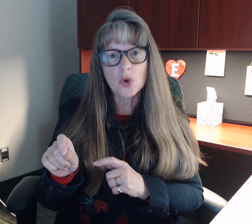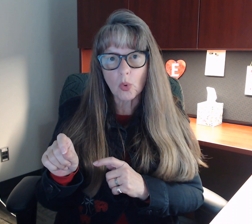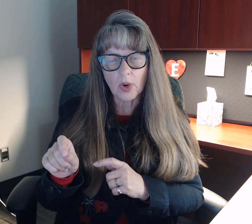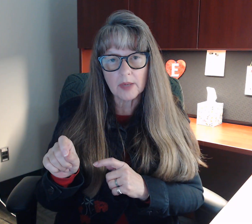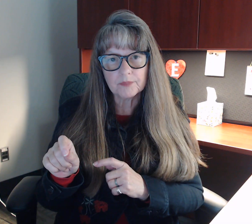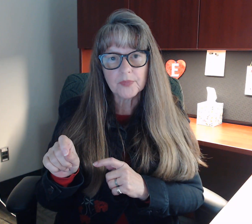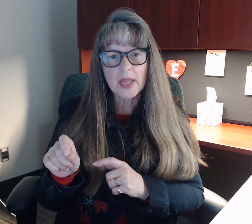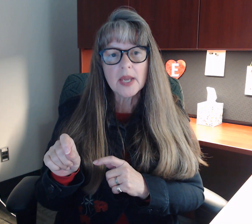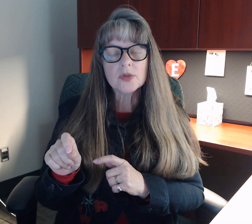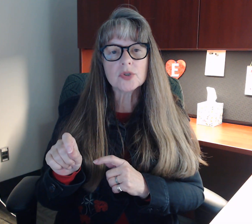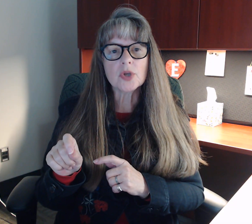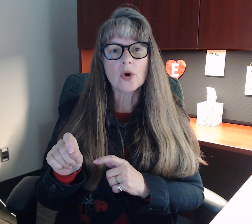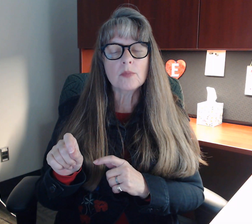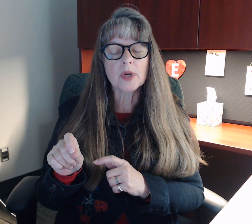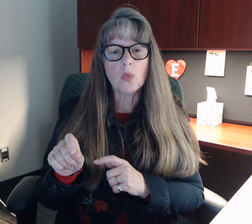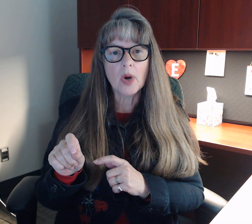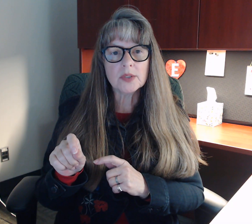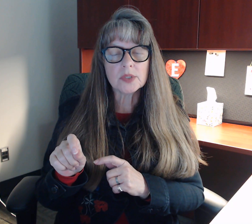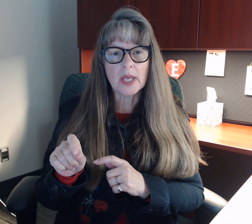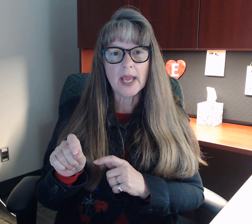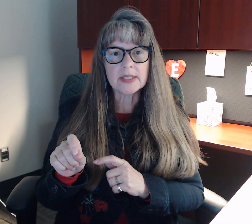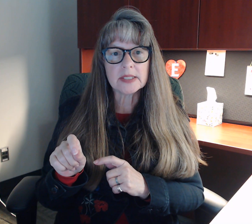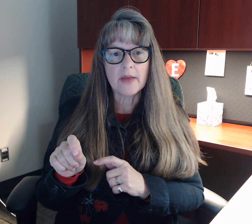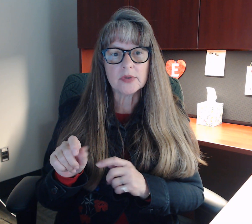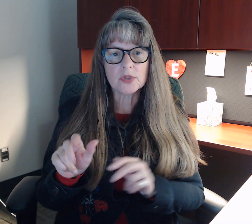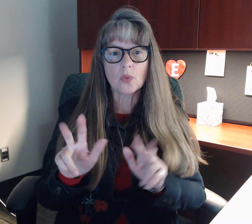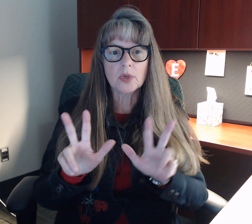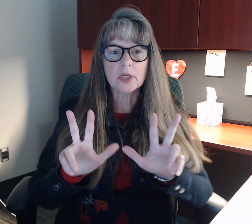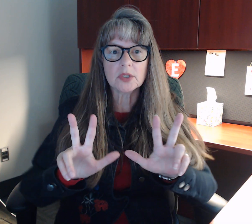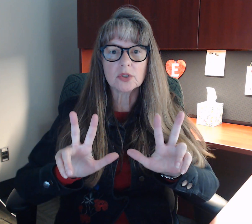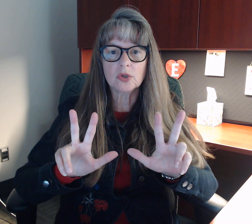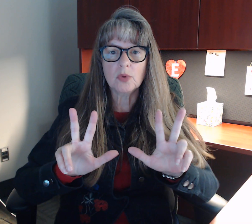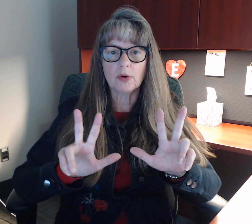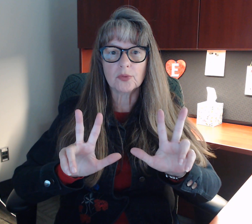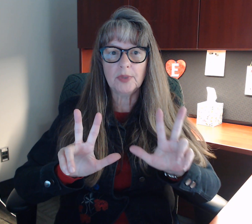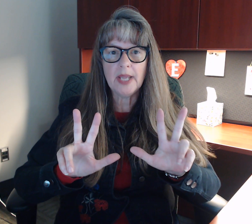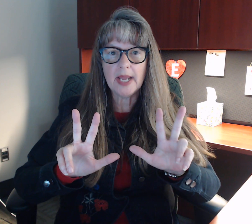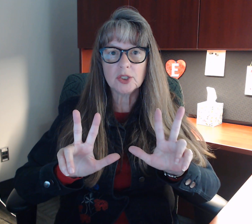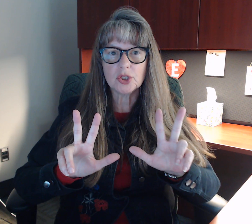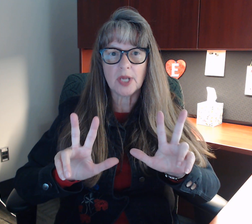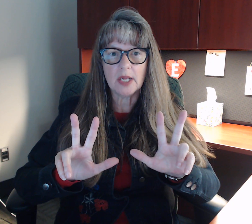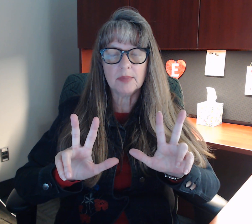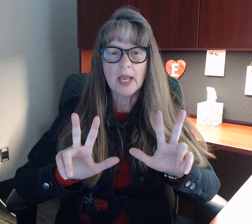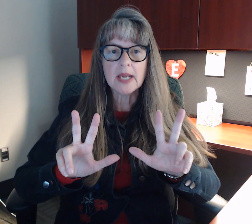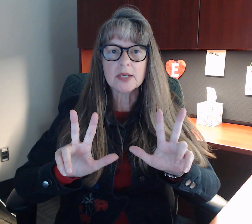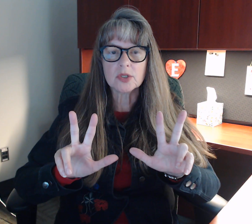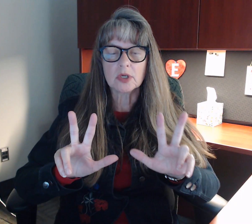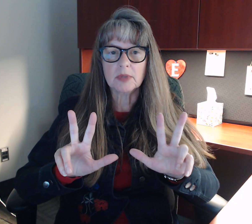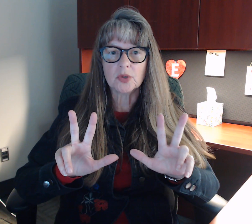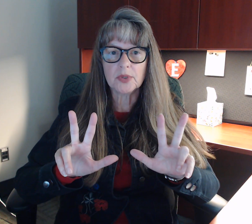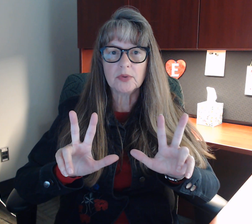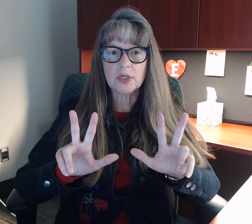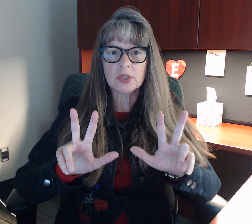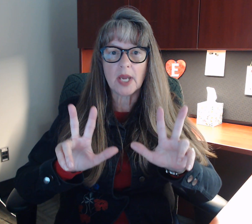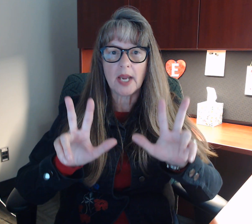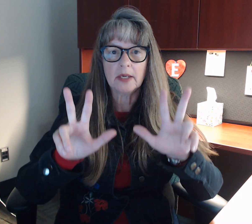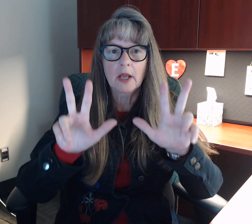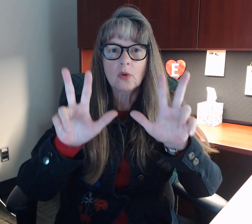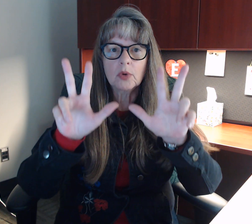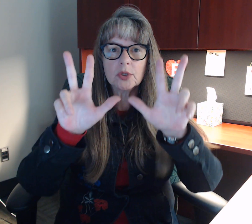menorah. So, but Kwanzaa has 7. So we're going to do our 3-hand shape because it's going to be 3 on each side. We're going to